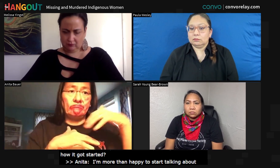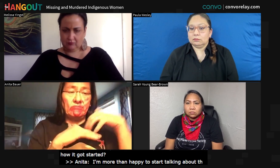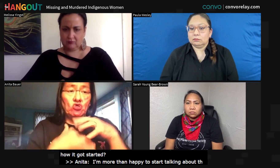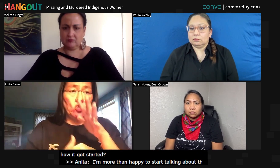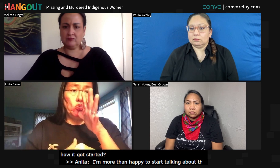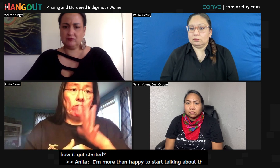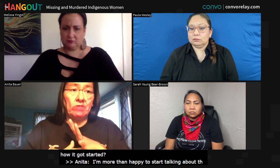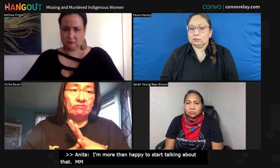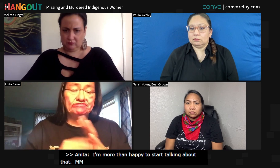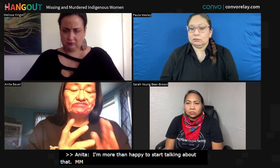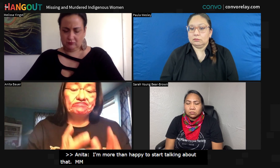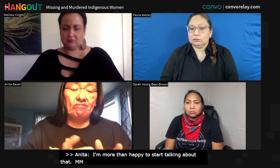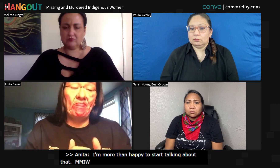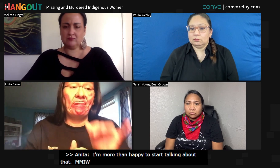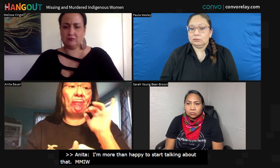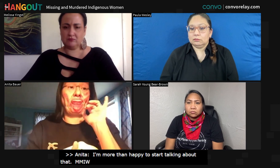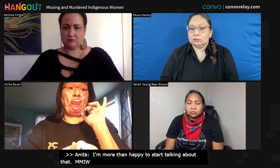missing and murdered Indigenous women.